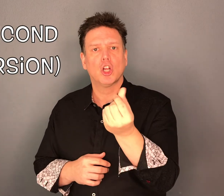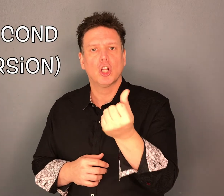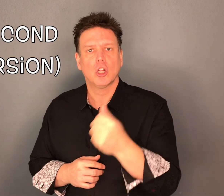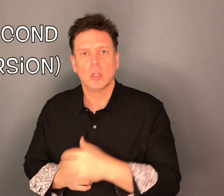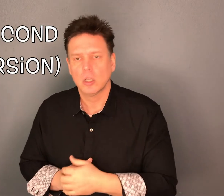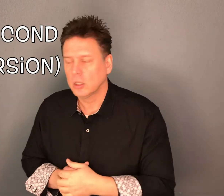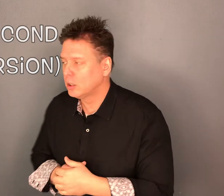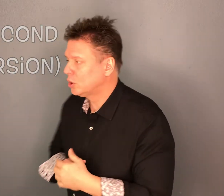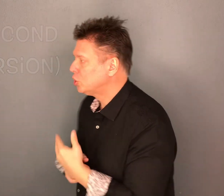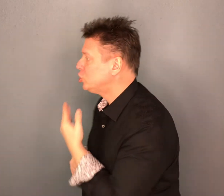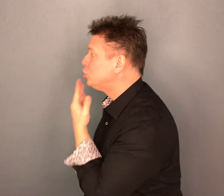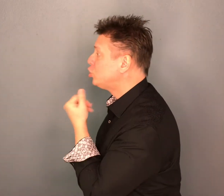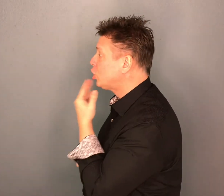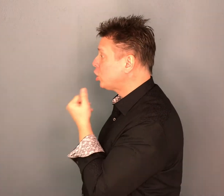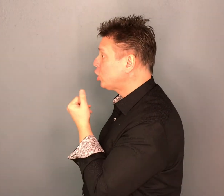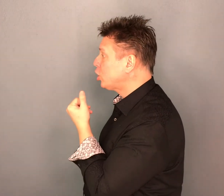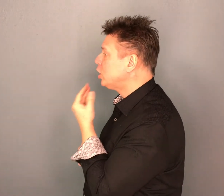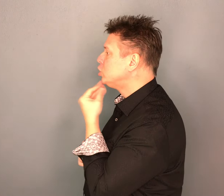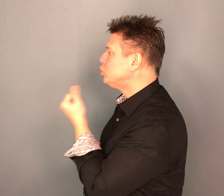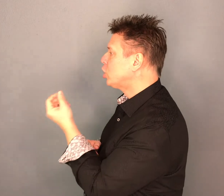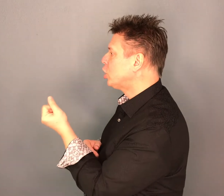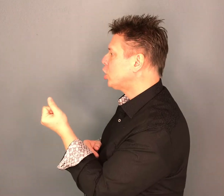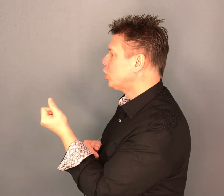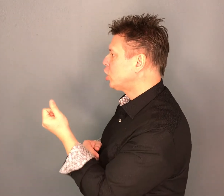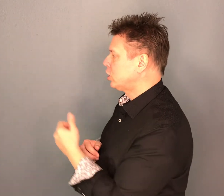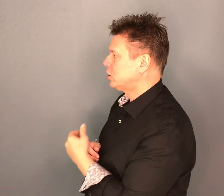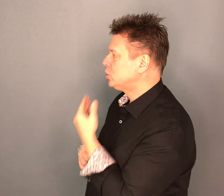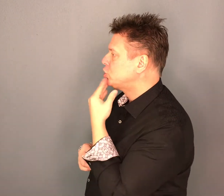Sometimes you'll see two different versions of this as well. Sugar,